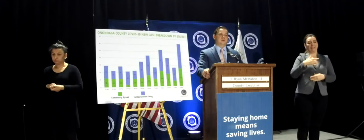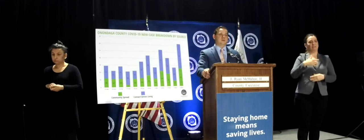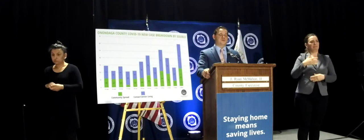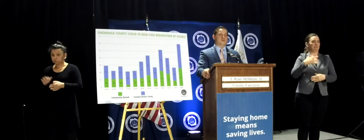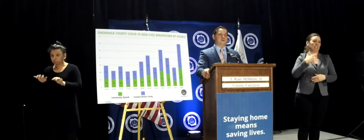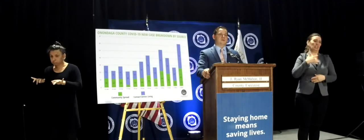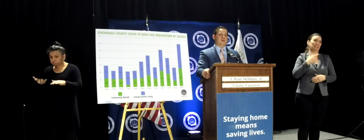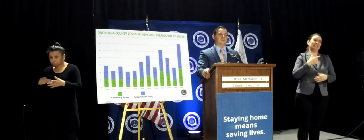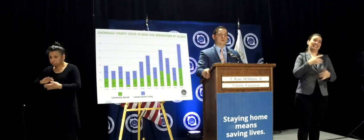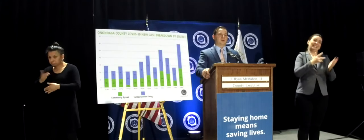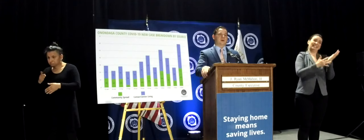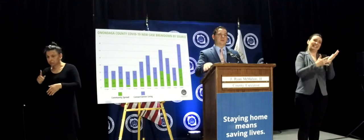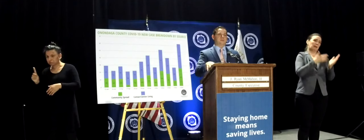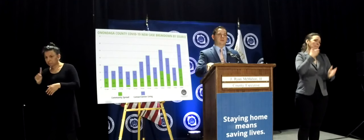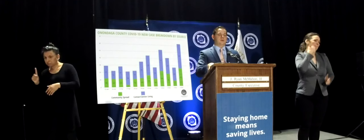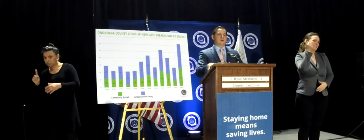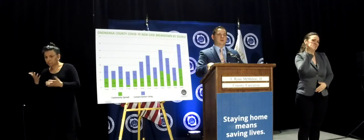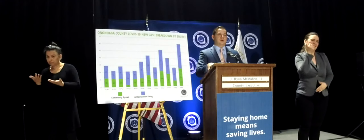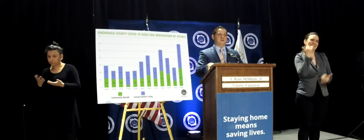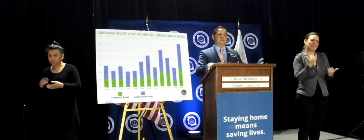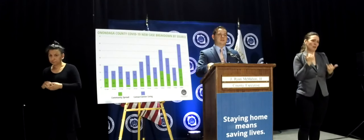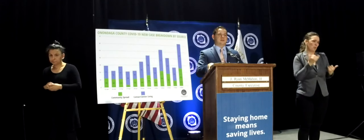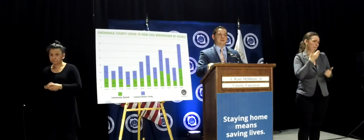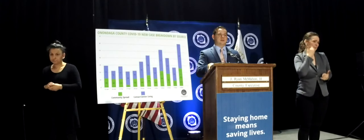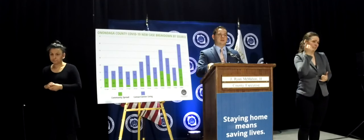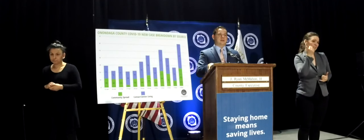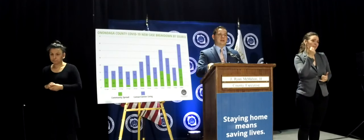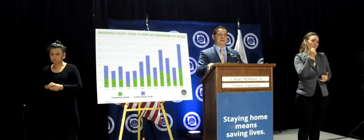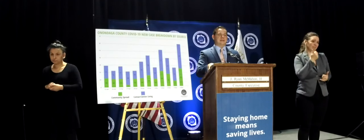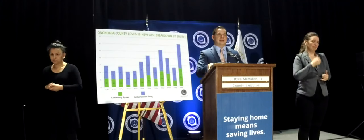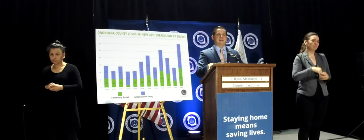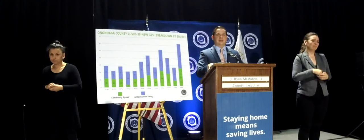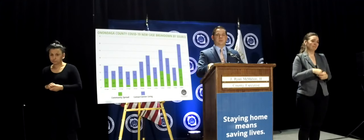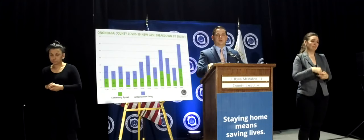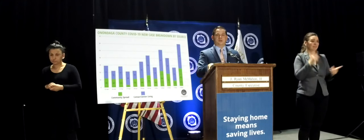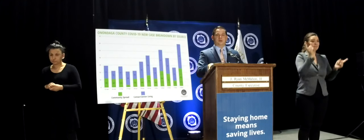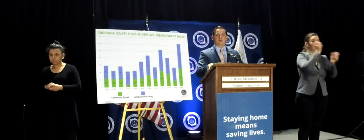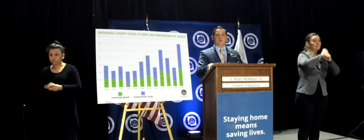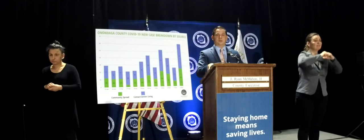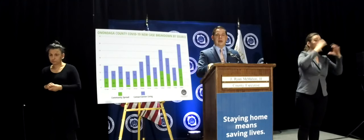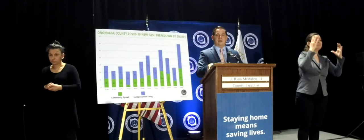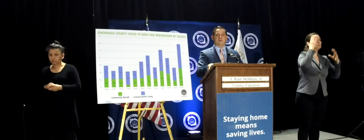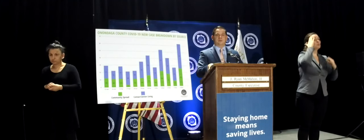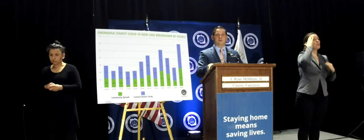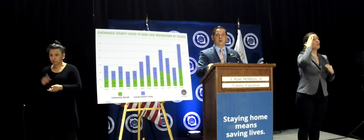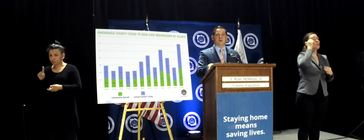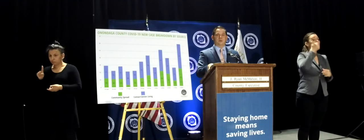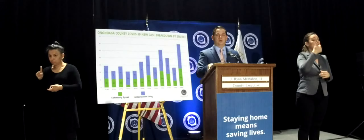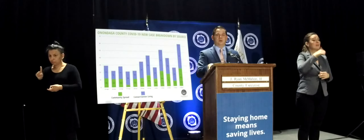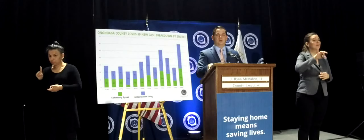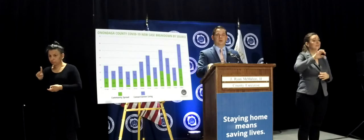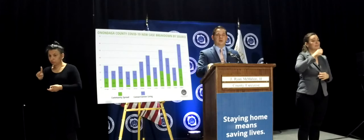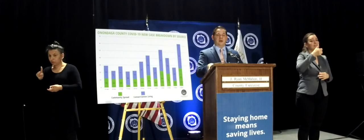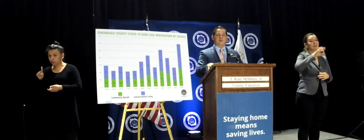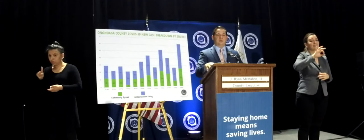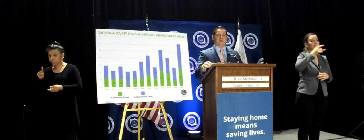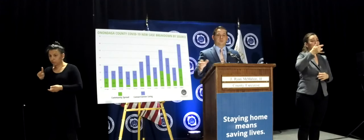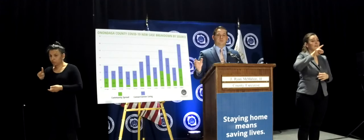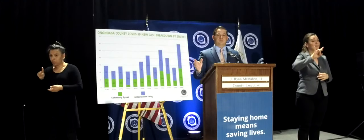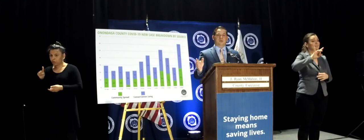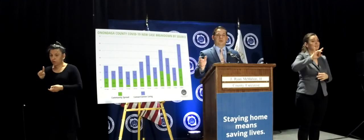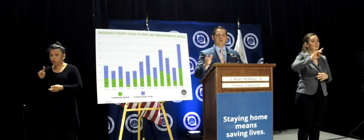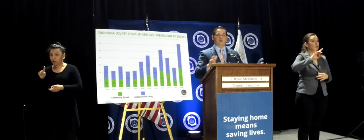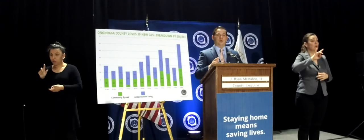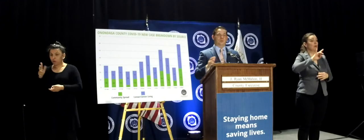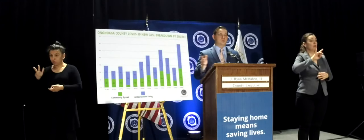It gives, if you think about, if this, in 1918, I'm pretty sure when this happened to our community, everybody